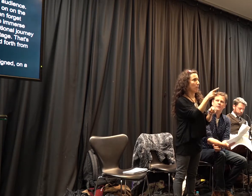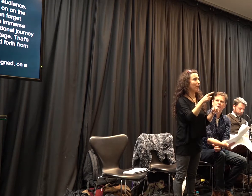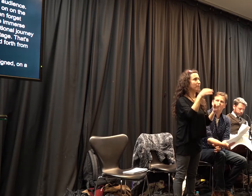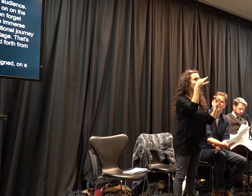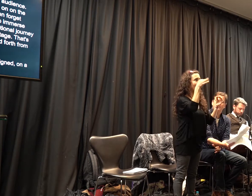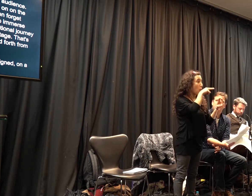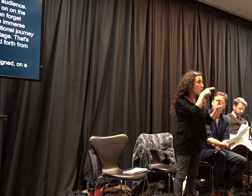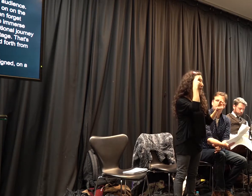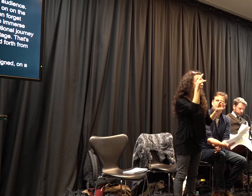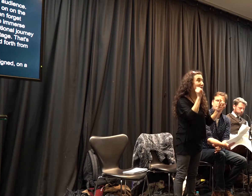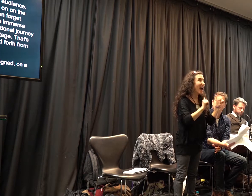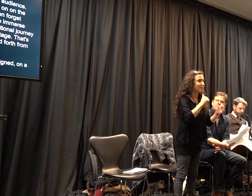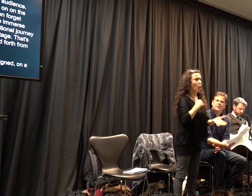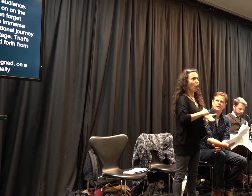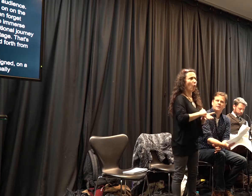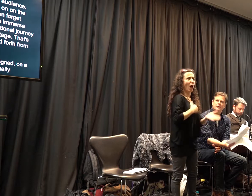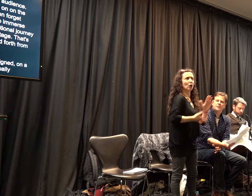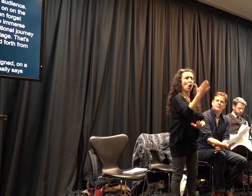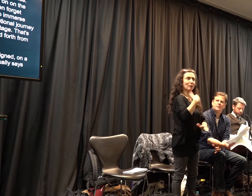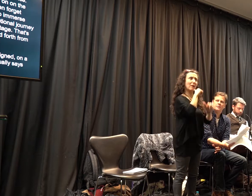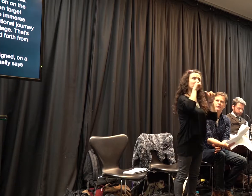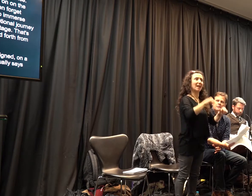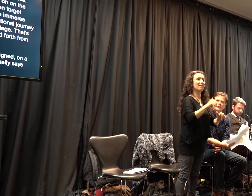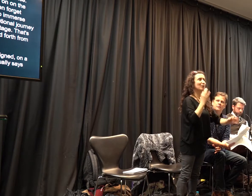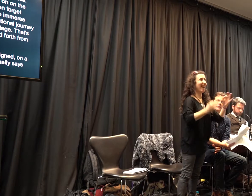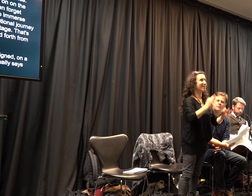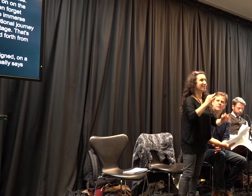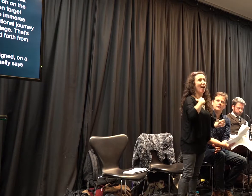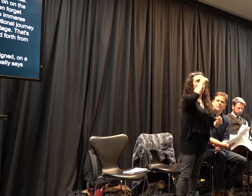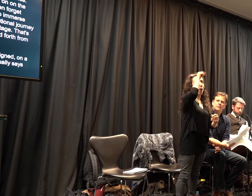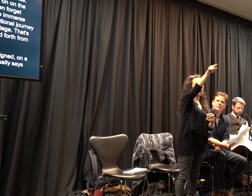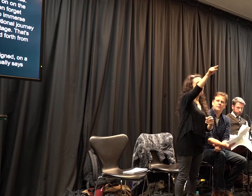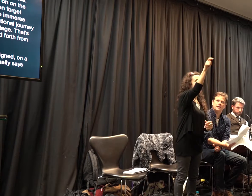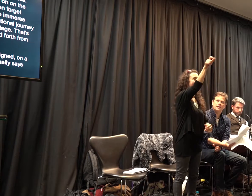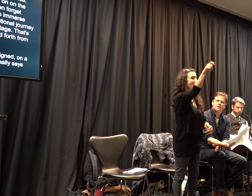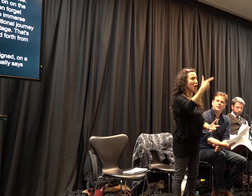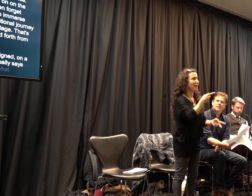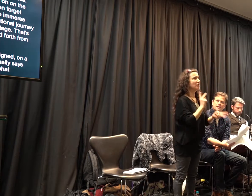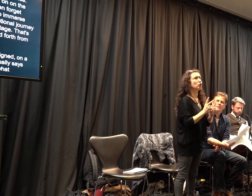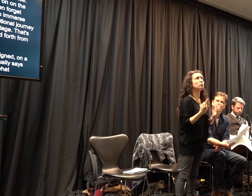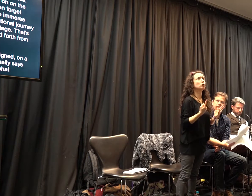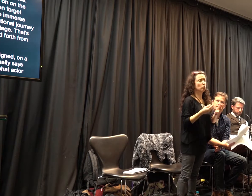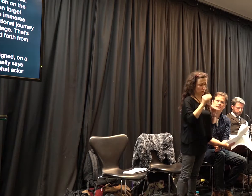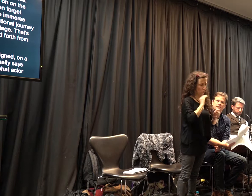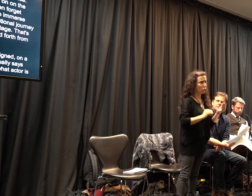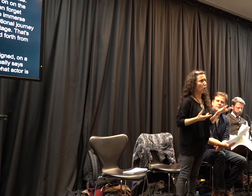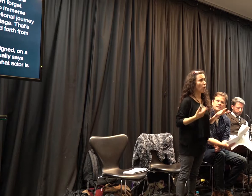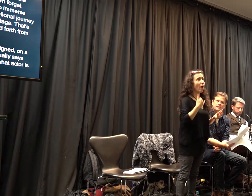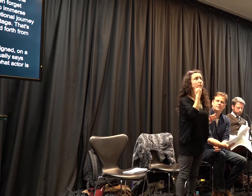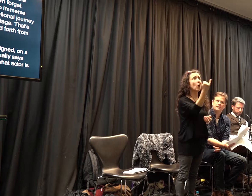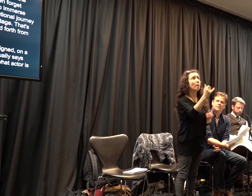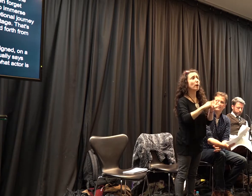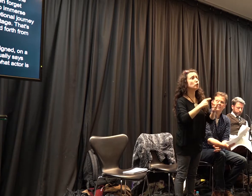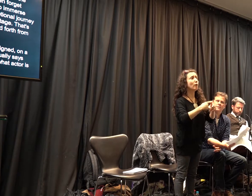never actually says who the interpreter is. Sometimes you see what actor is in the performance, and you go to the performance because you